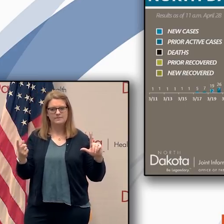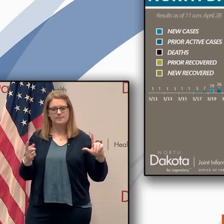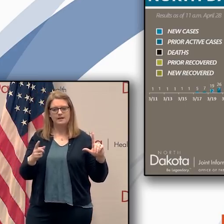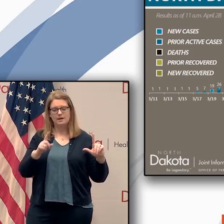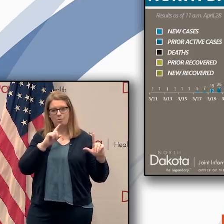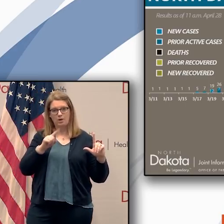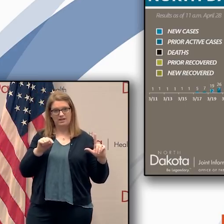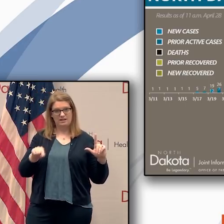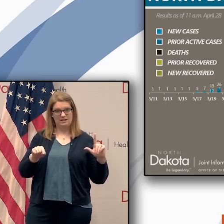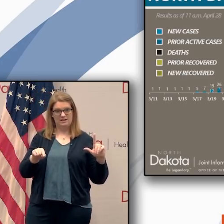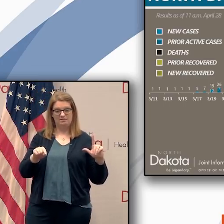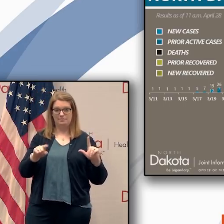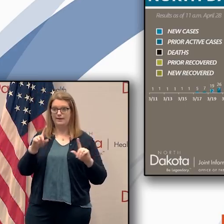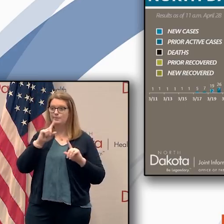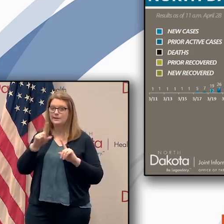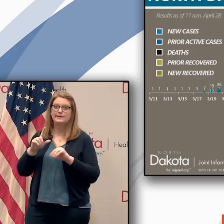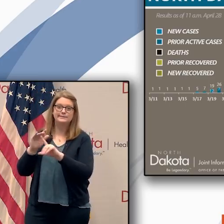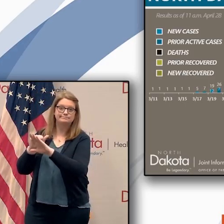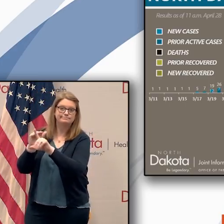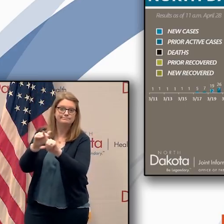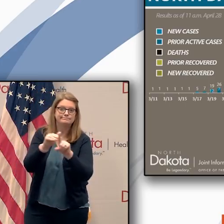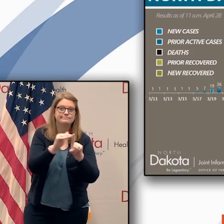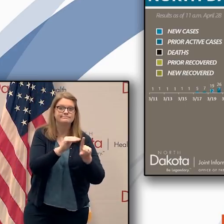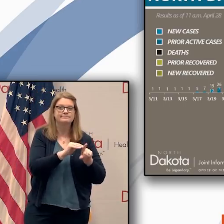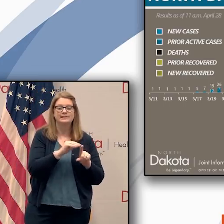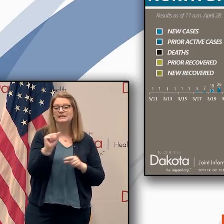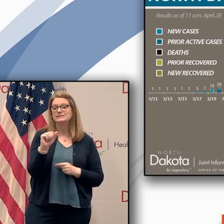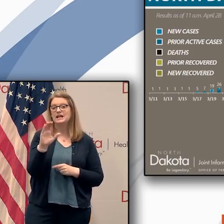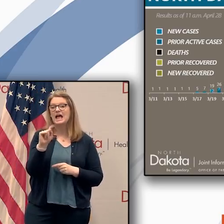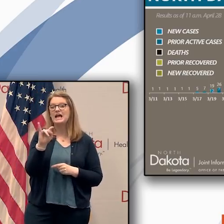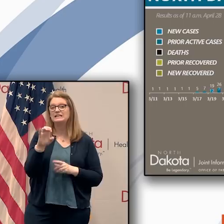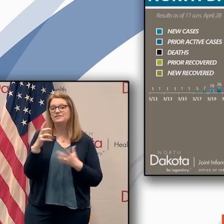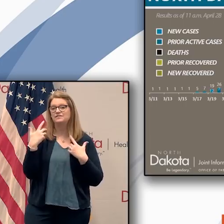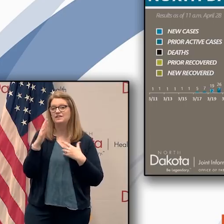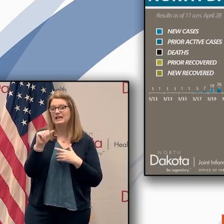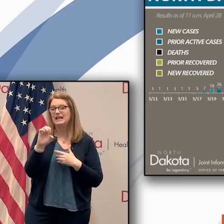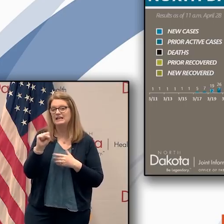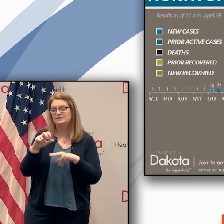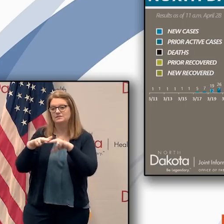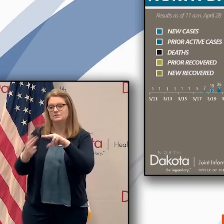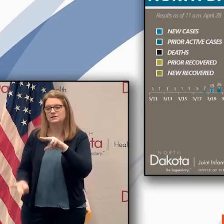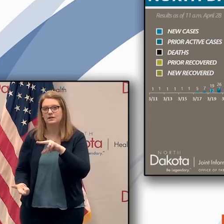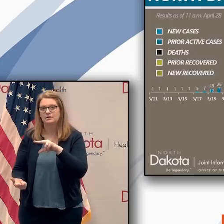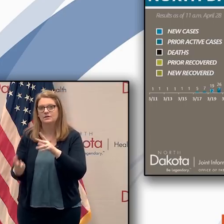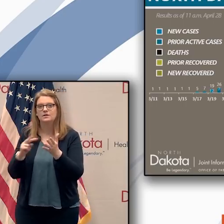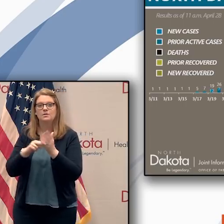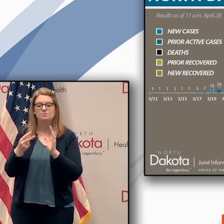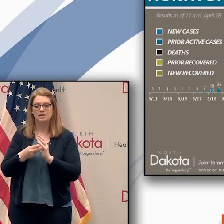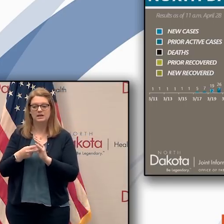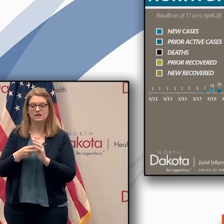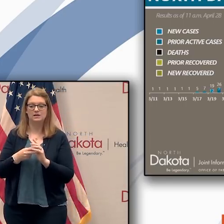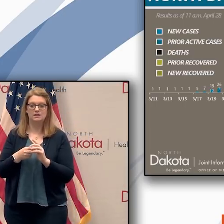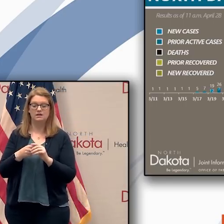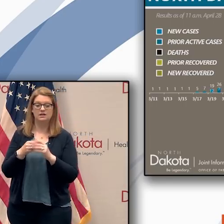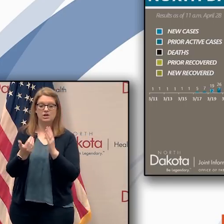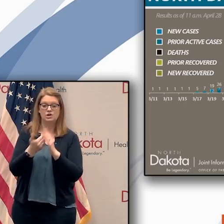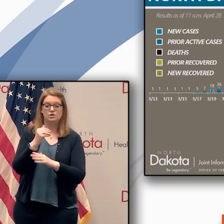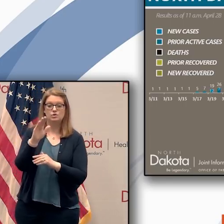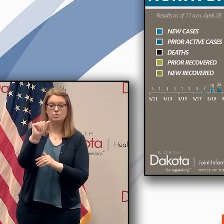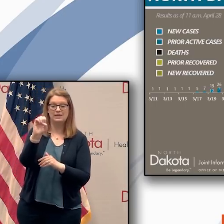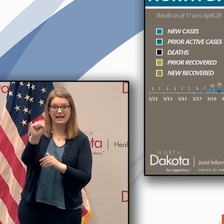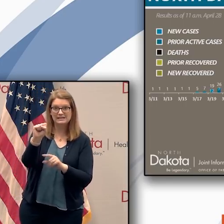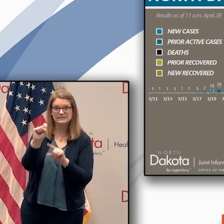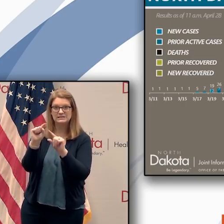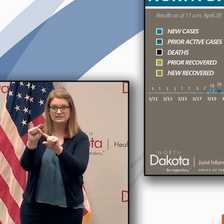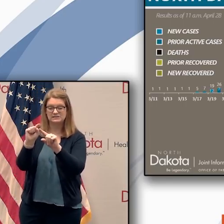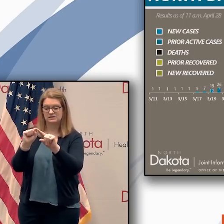from this should be active cases decline. We had more recoveries today, 59, than we had new cases. So we have